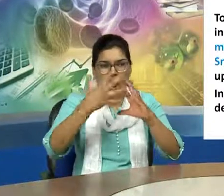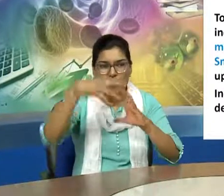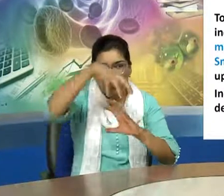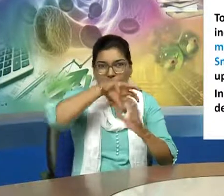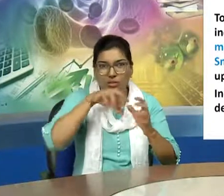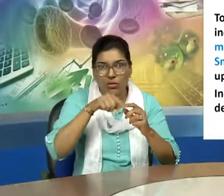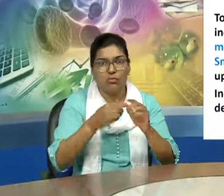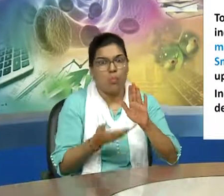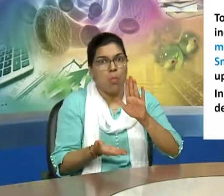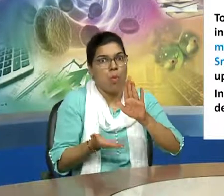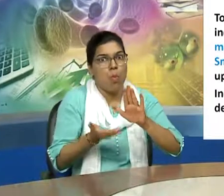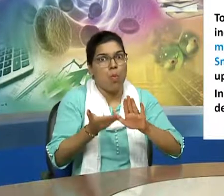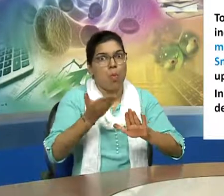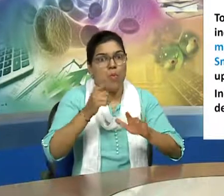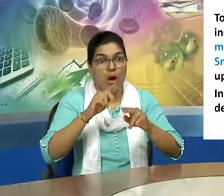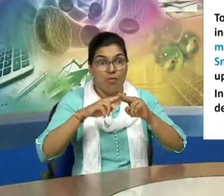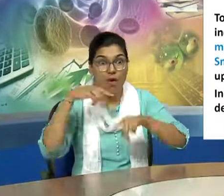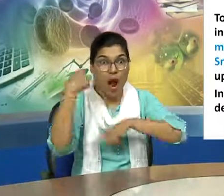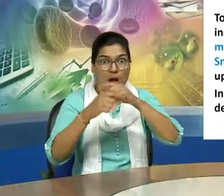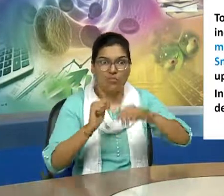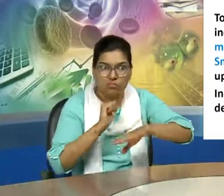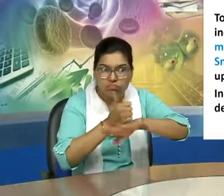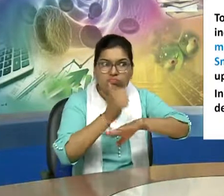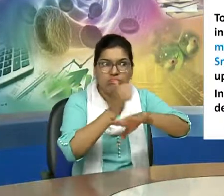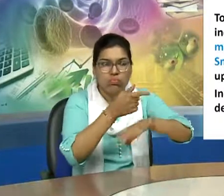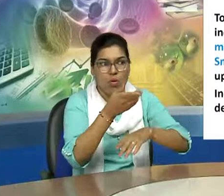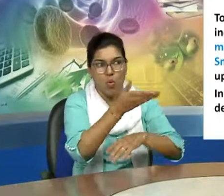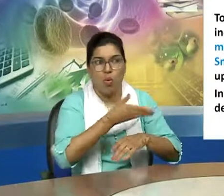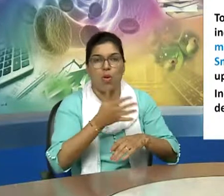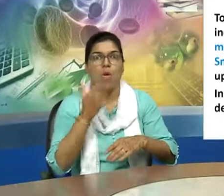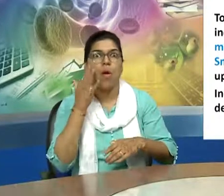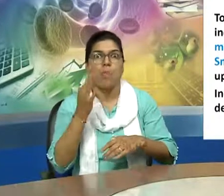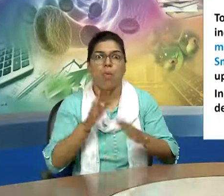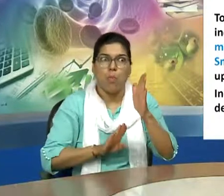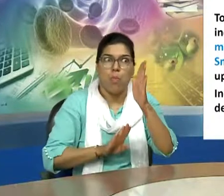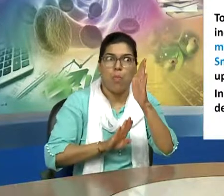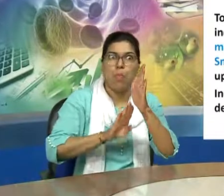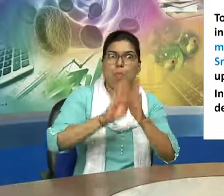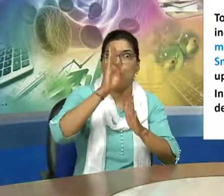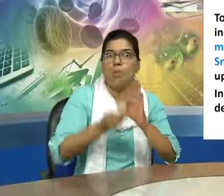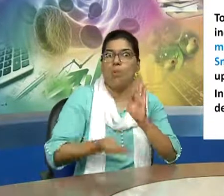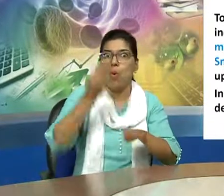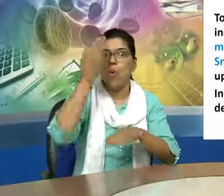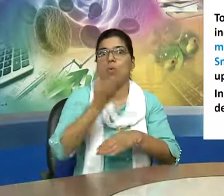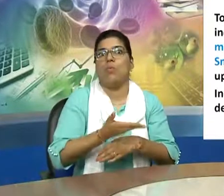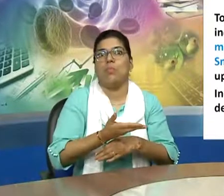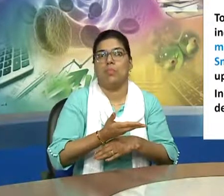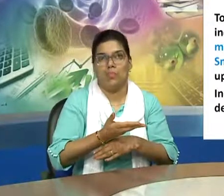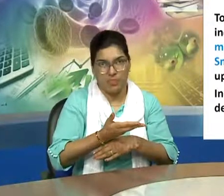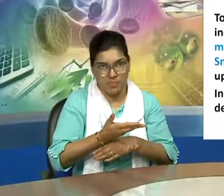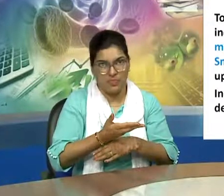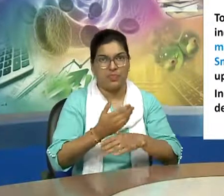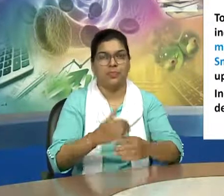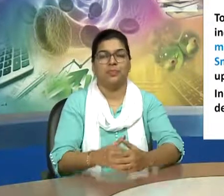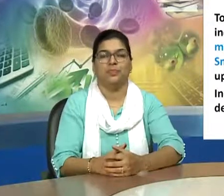And we all know that because of all these mass production, we need more industries,